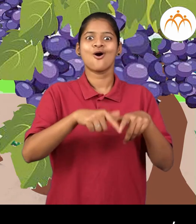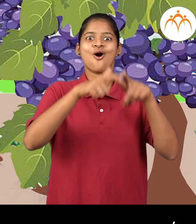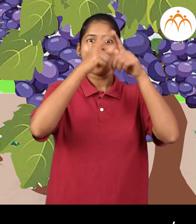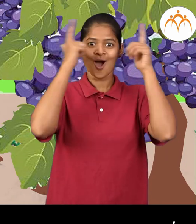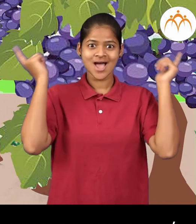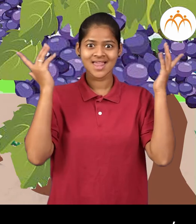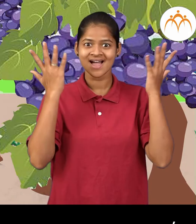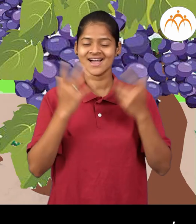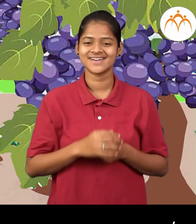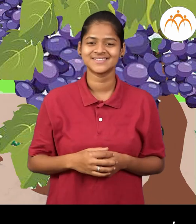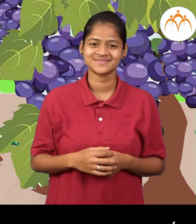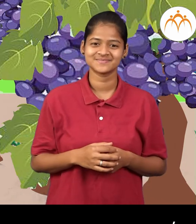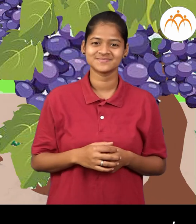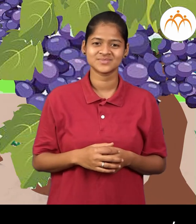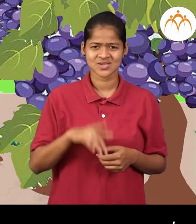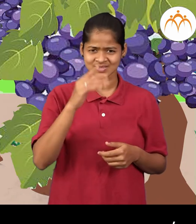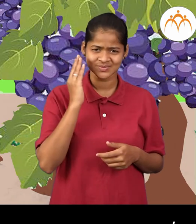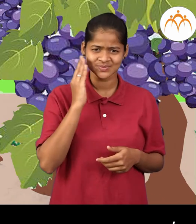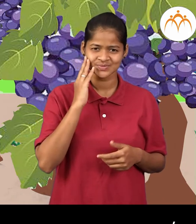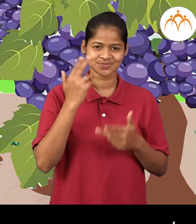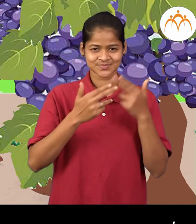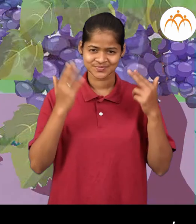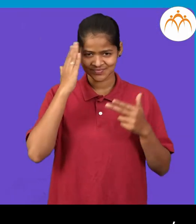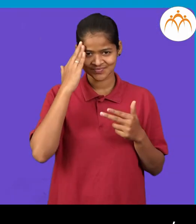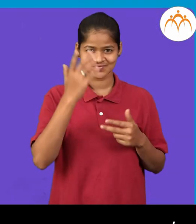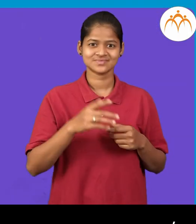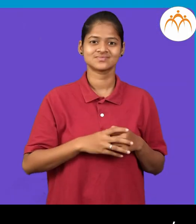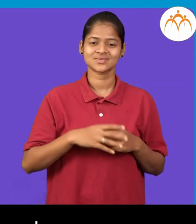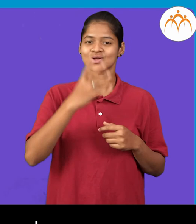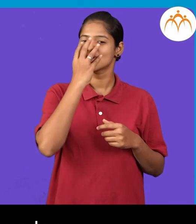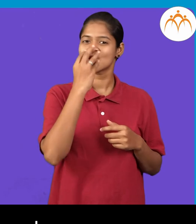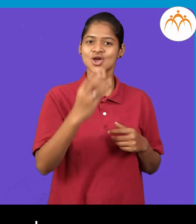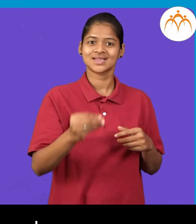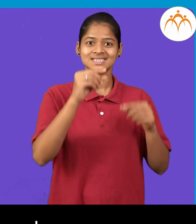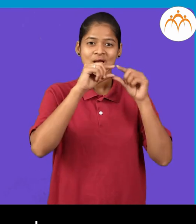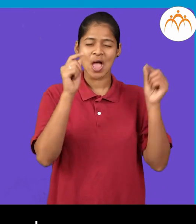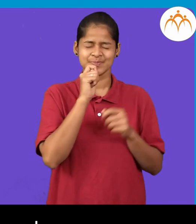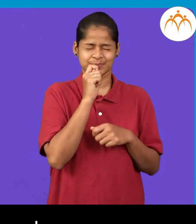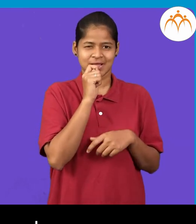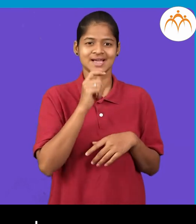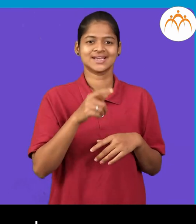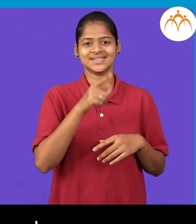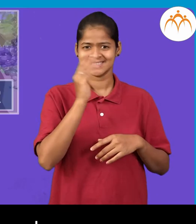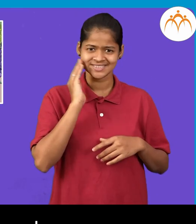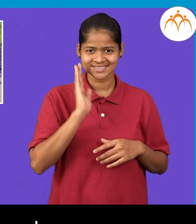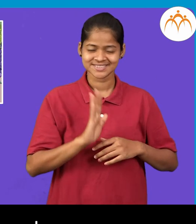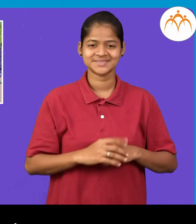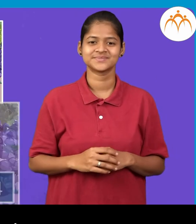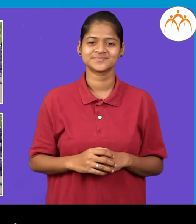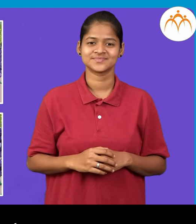know the story the grapes are sore let's put it in order look